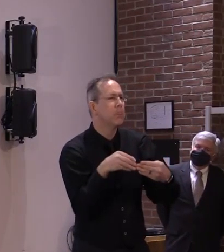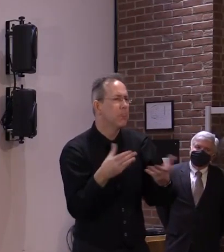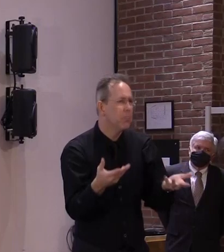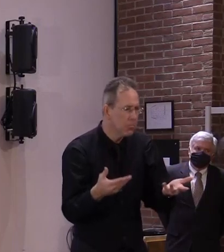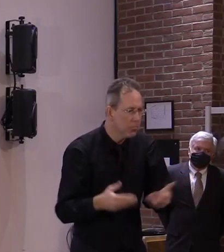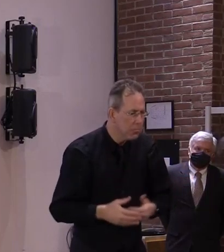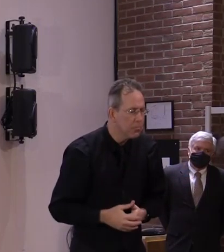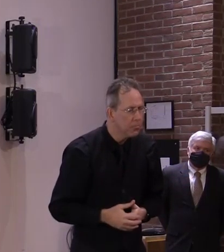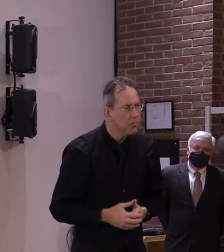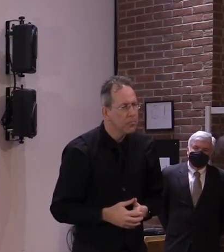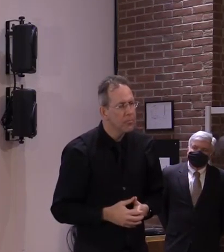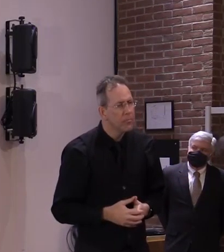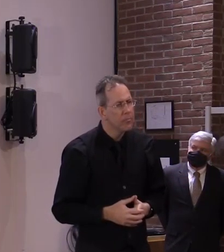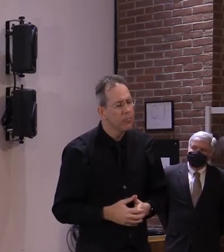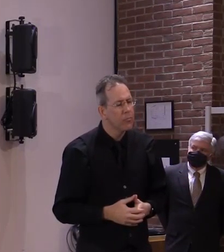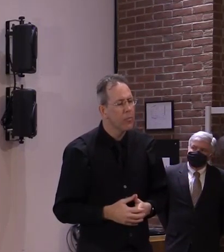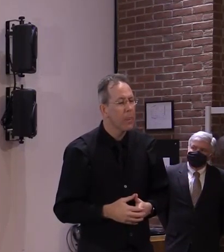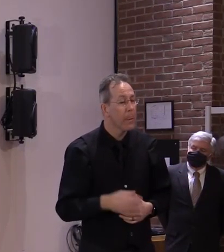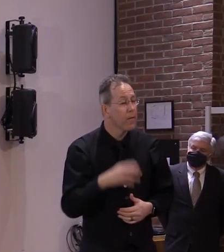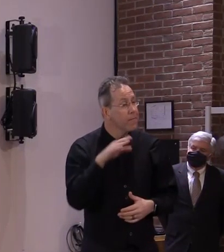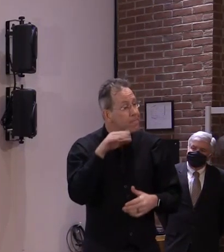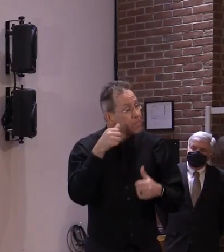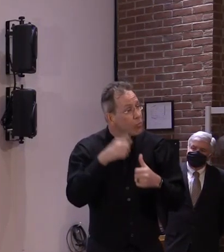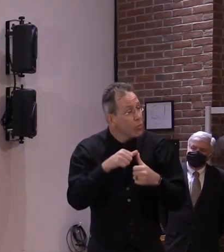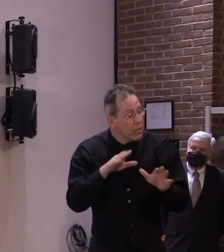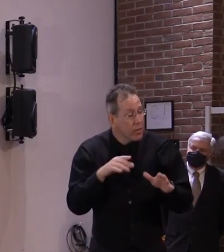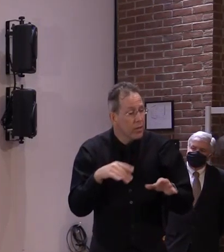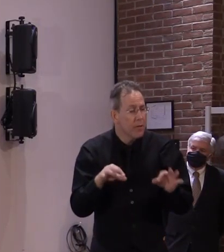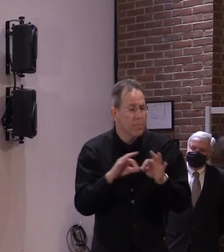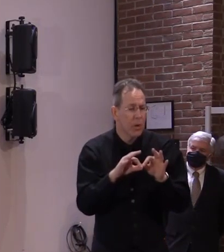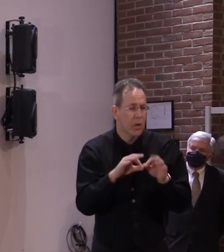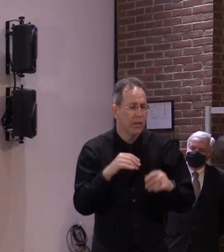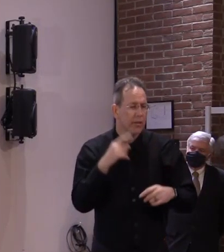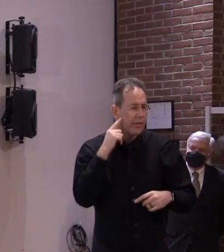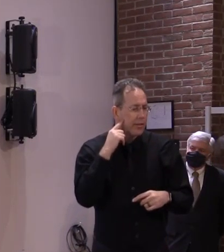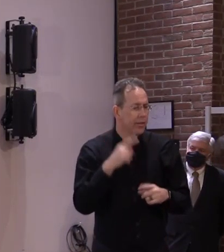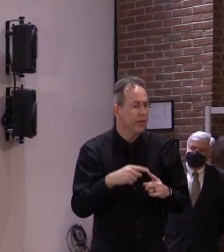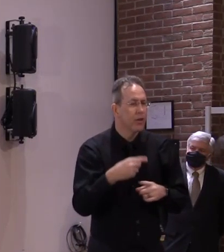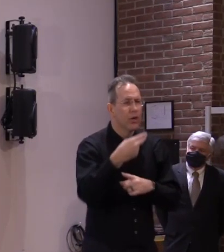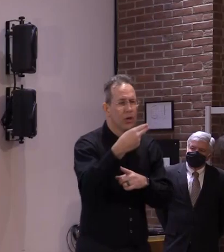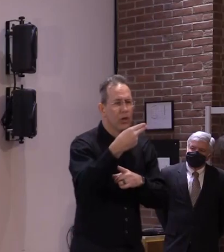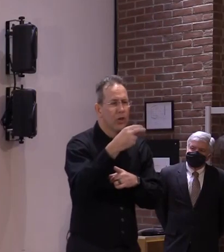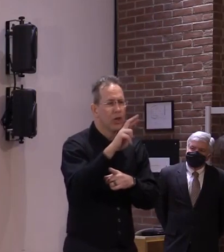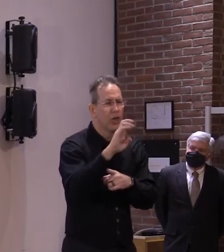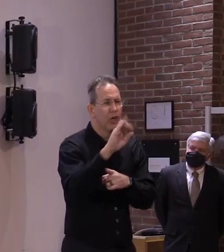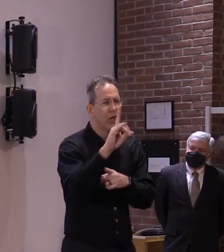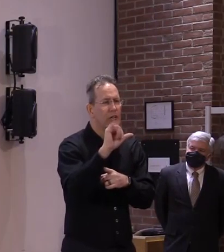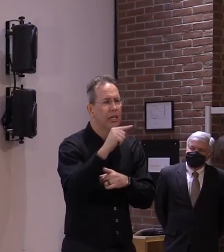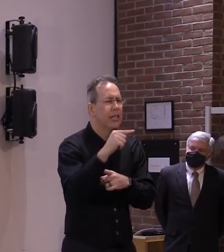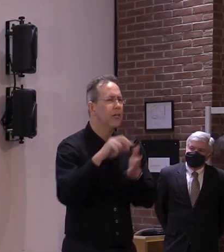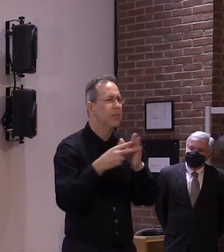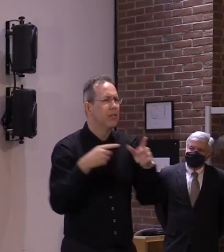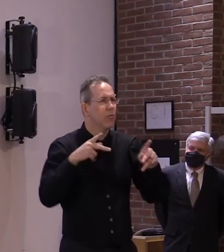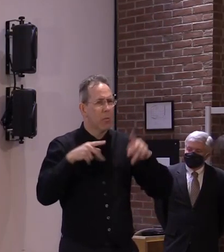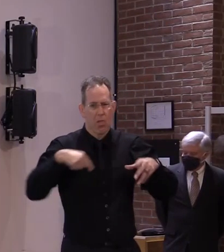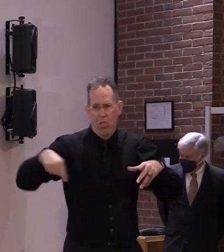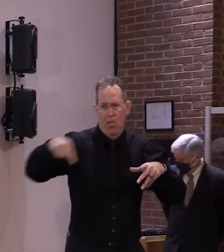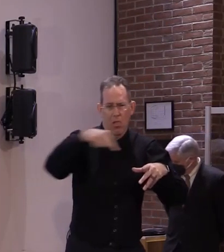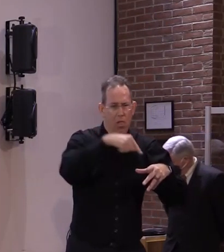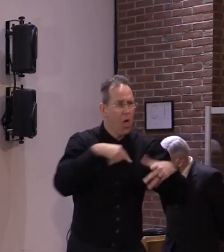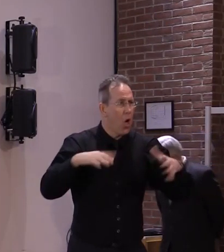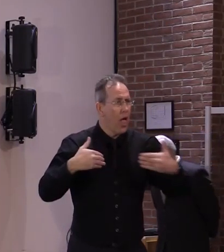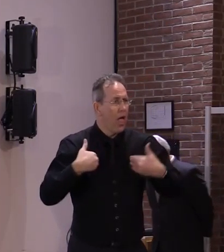important, although that is the one benefit I would like to emphasize the least, as it tells you little about what that means to you